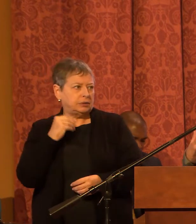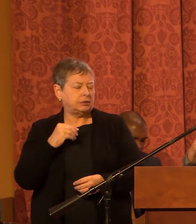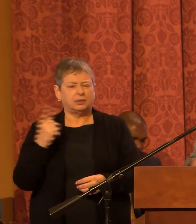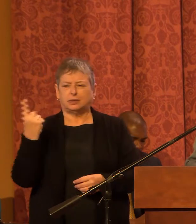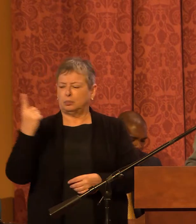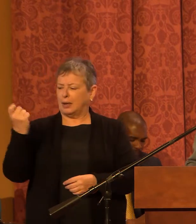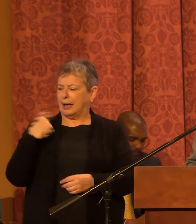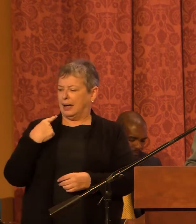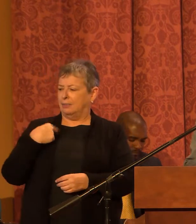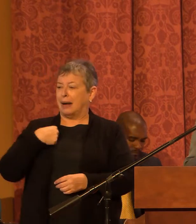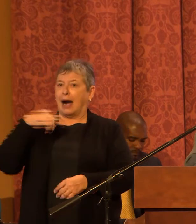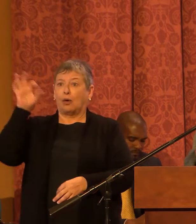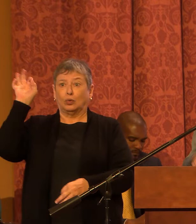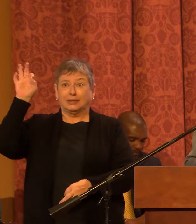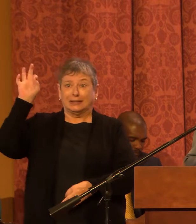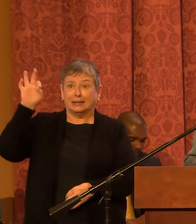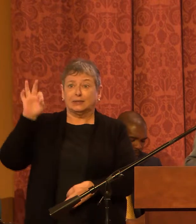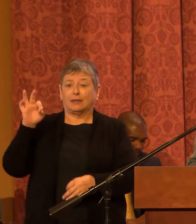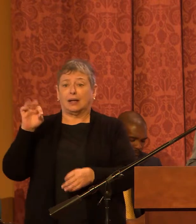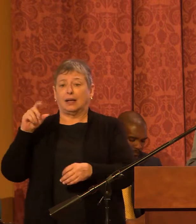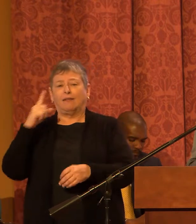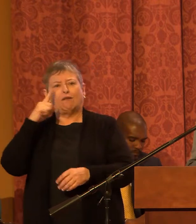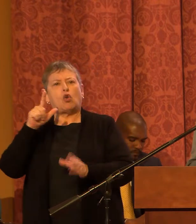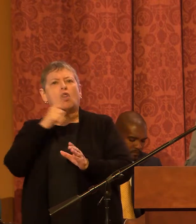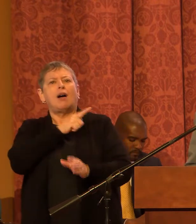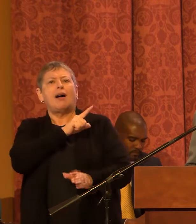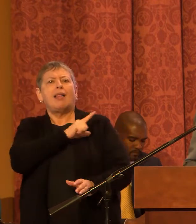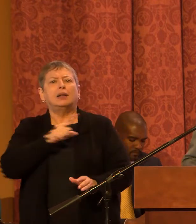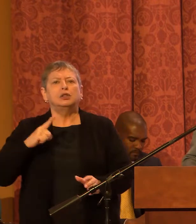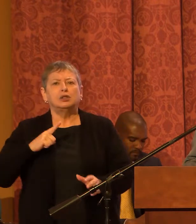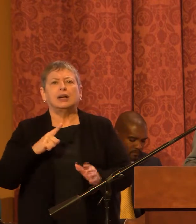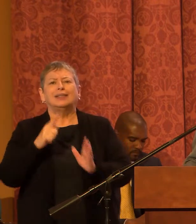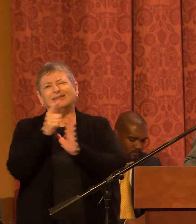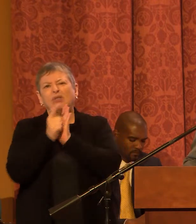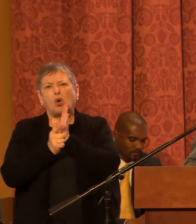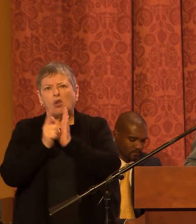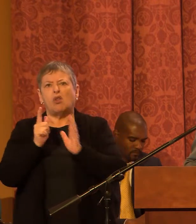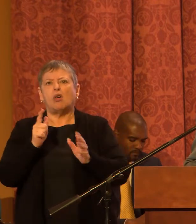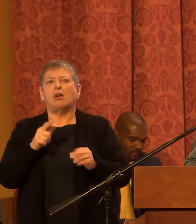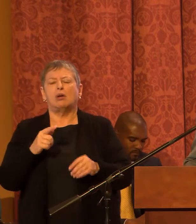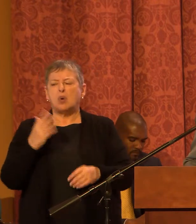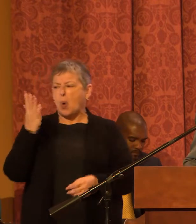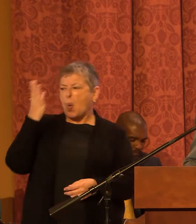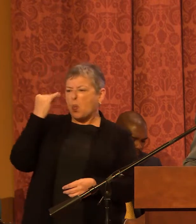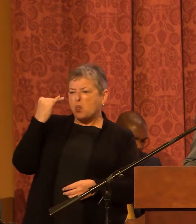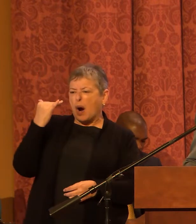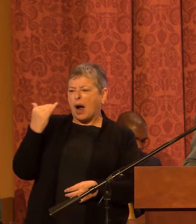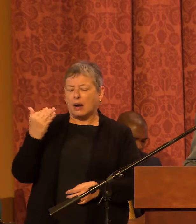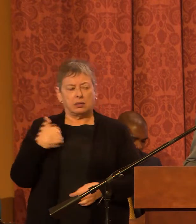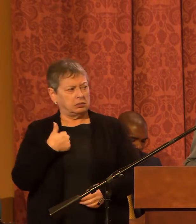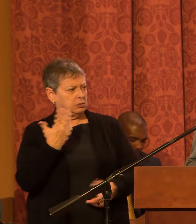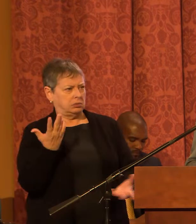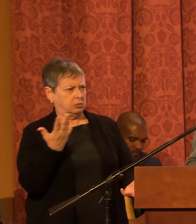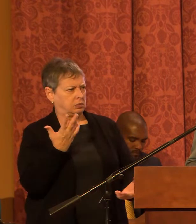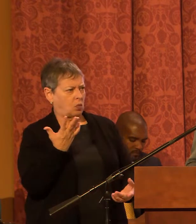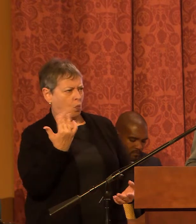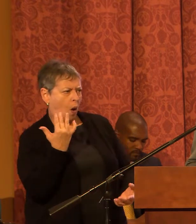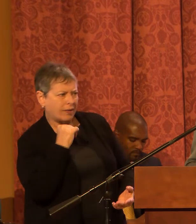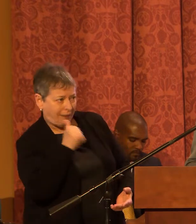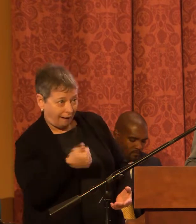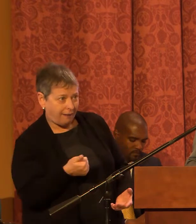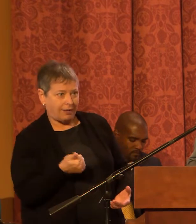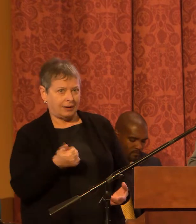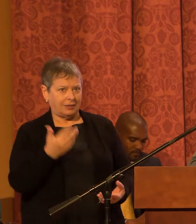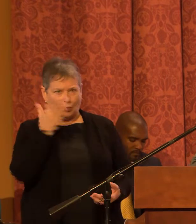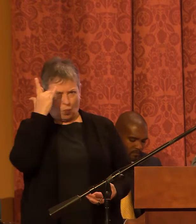the testifying at the legislation, which was new for me as an educator, why? I'm like, why not? Why not?